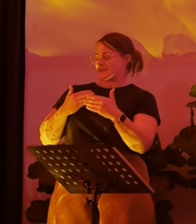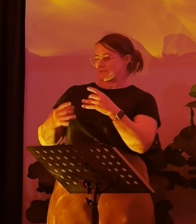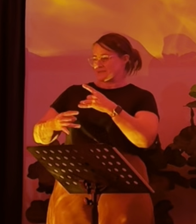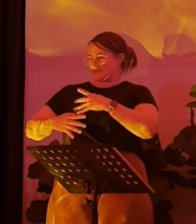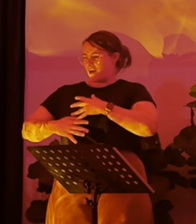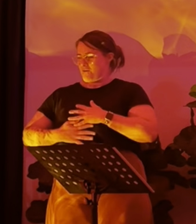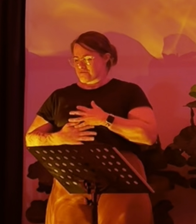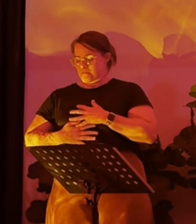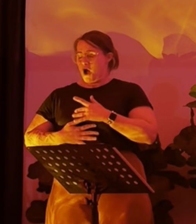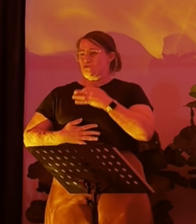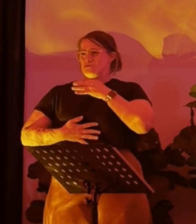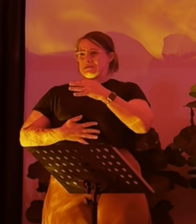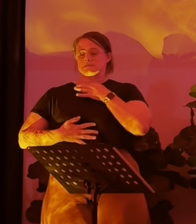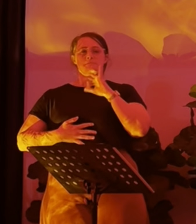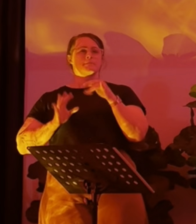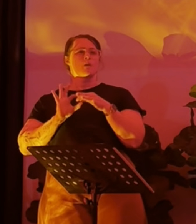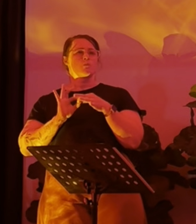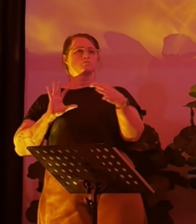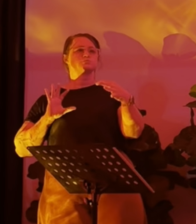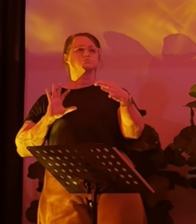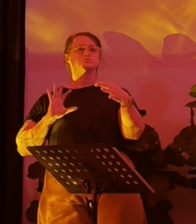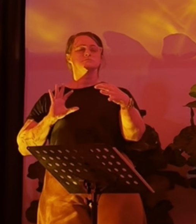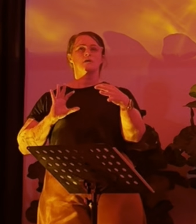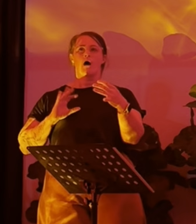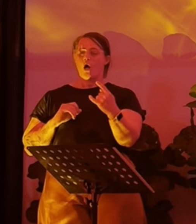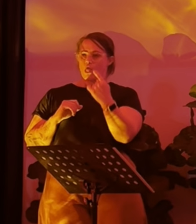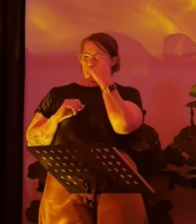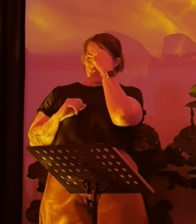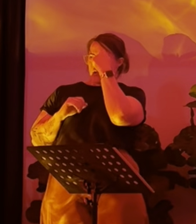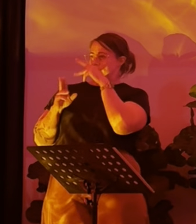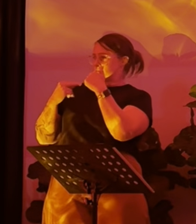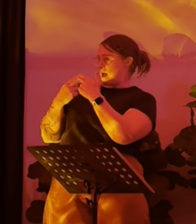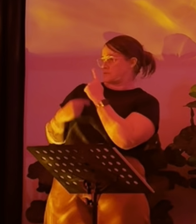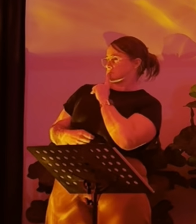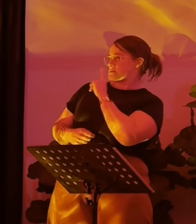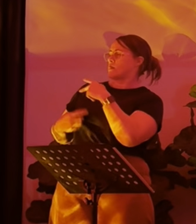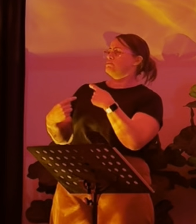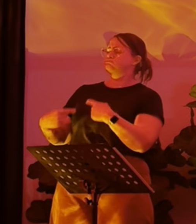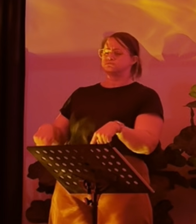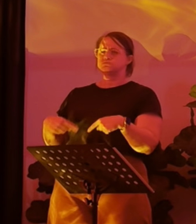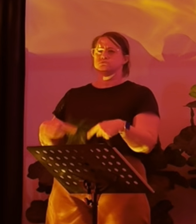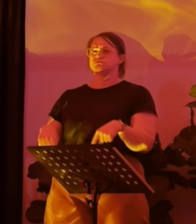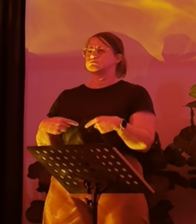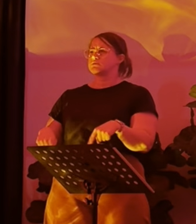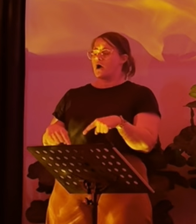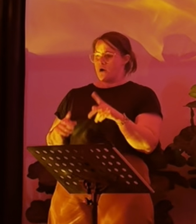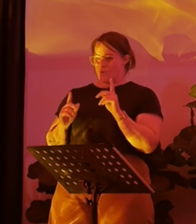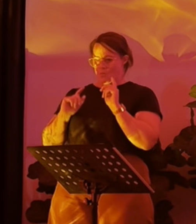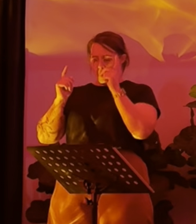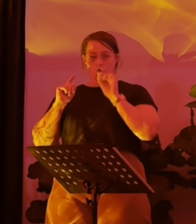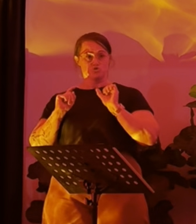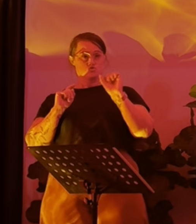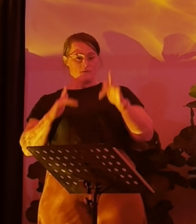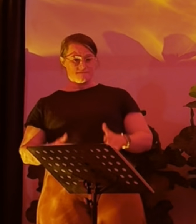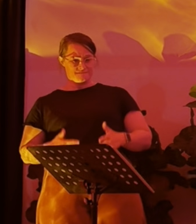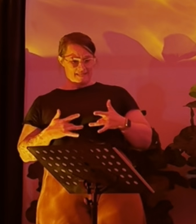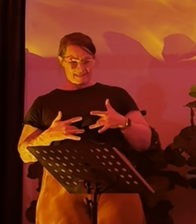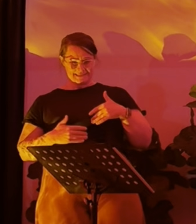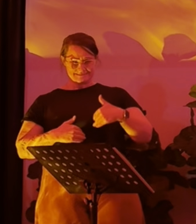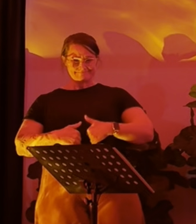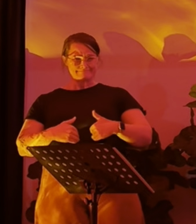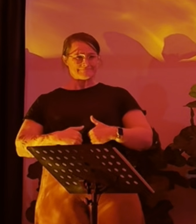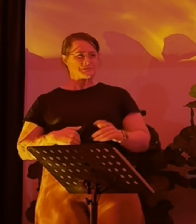I feel a partial risk, I might be losing you. Ain't thought about telling our families yet, I'm truly nervous. Guess I'm afraid that once I tell you what feelings will